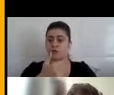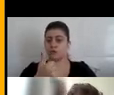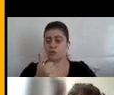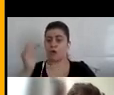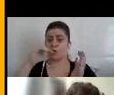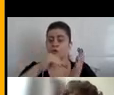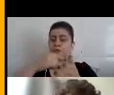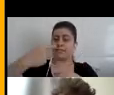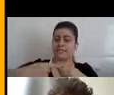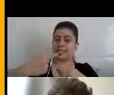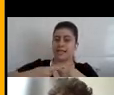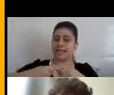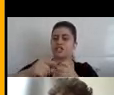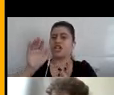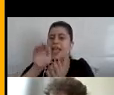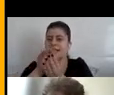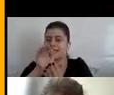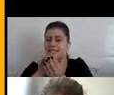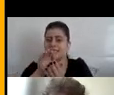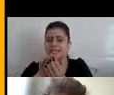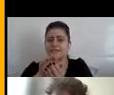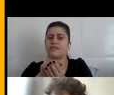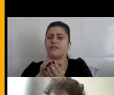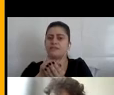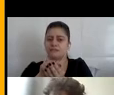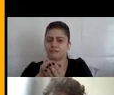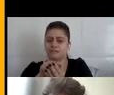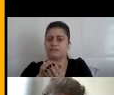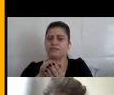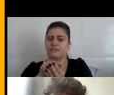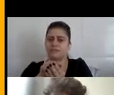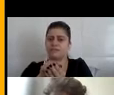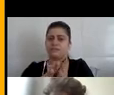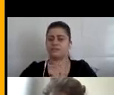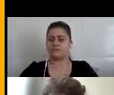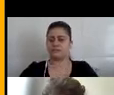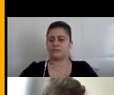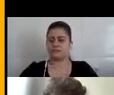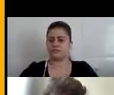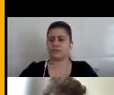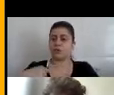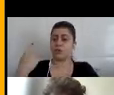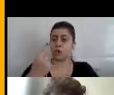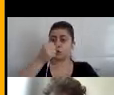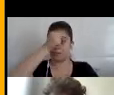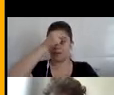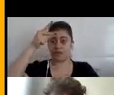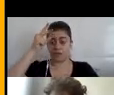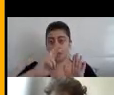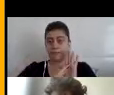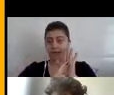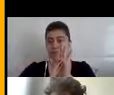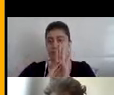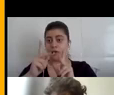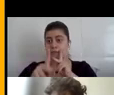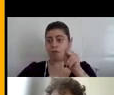ago. And our mayors represent a population of 4